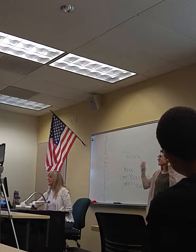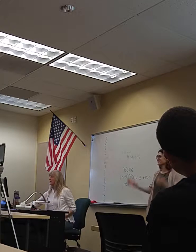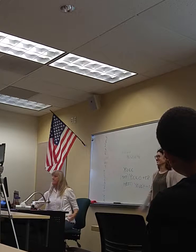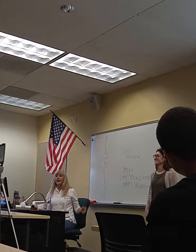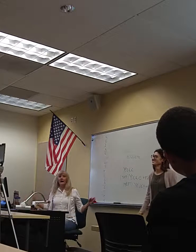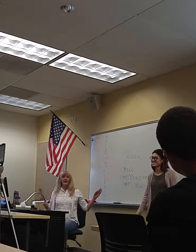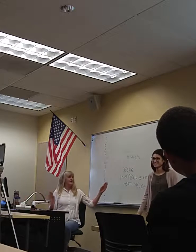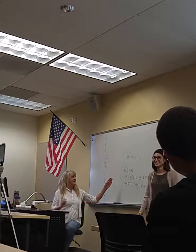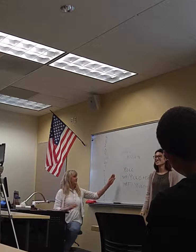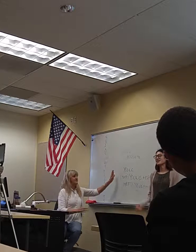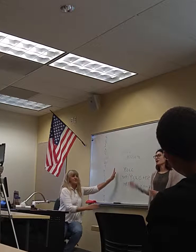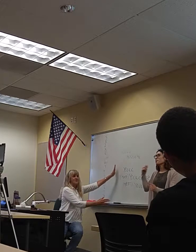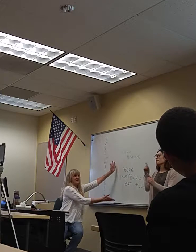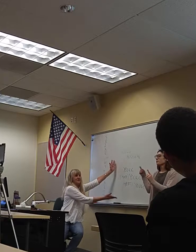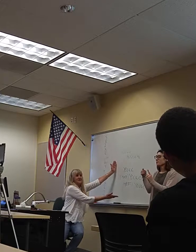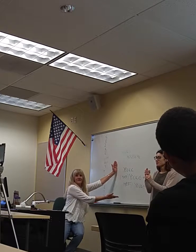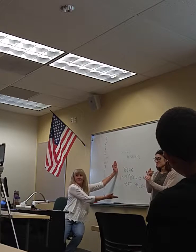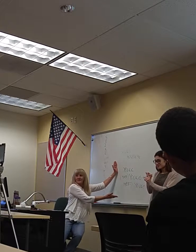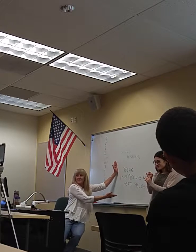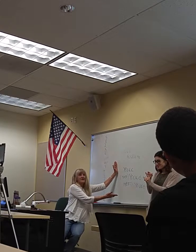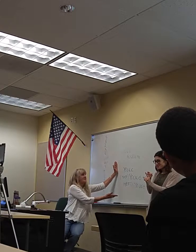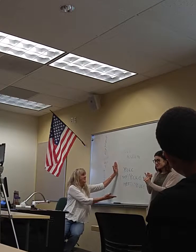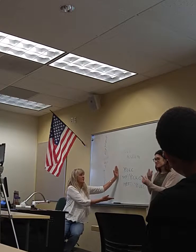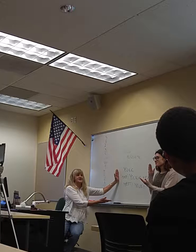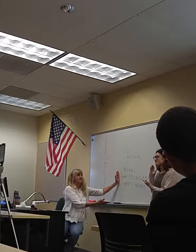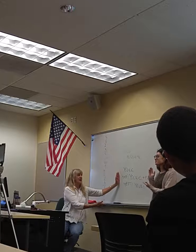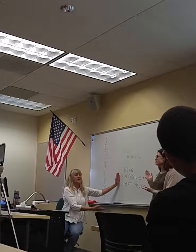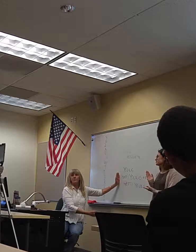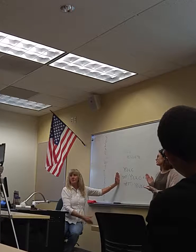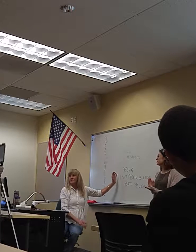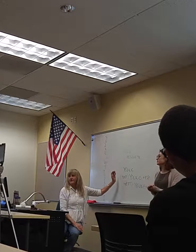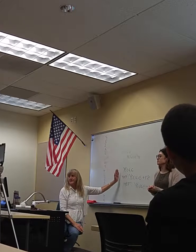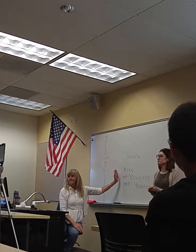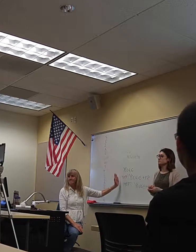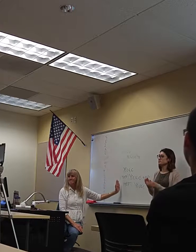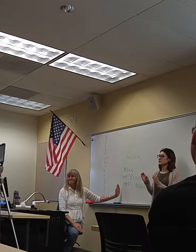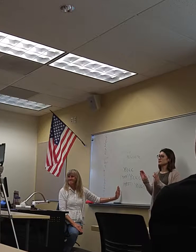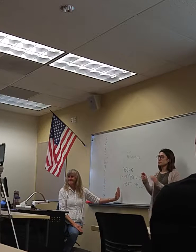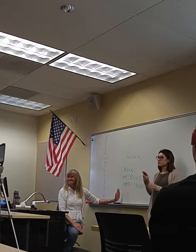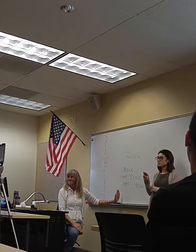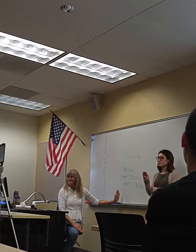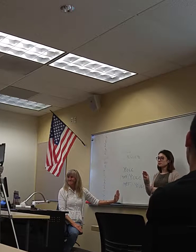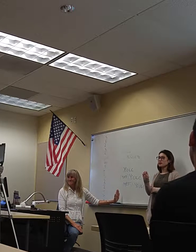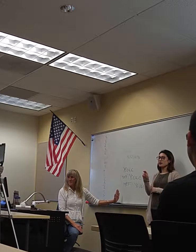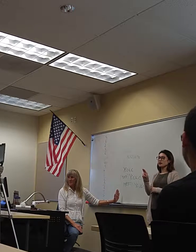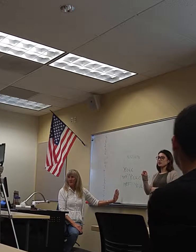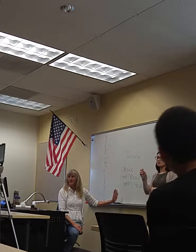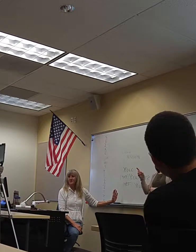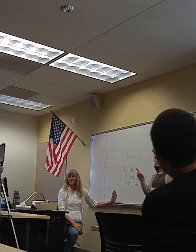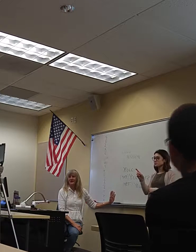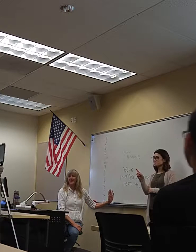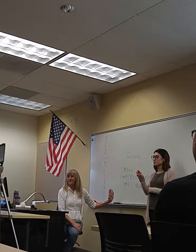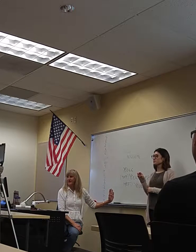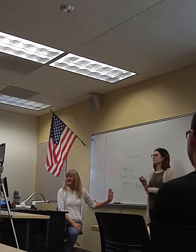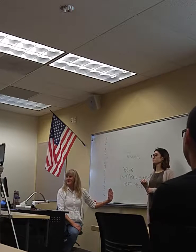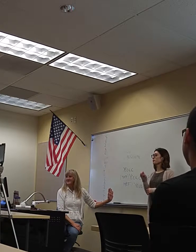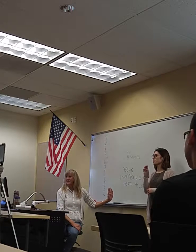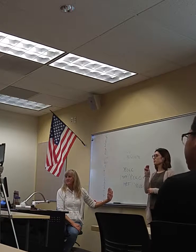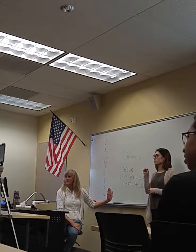going back. So what's a bound morpheme? Oh, you thought I forgot, didn't Asian you?